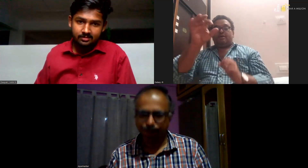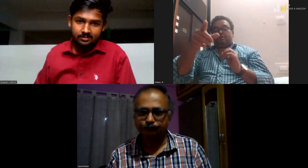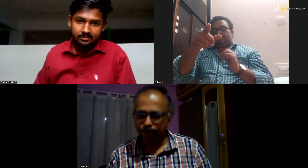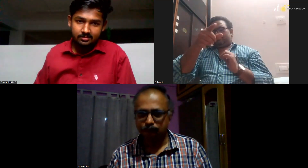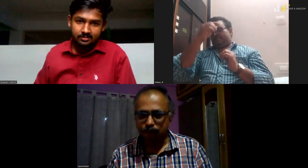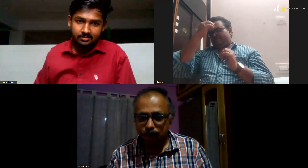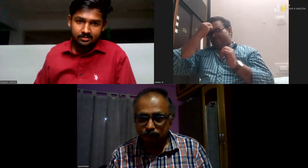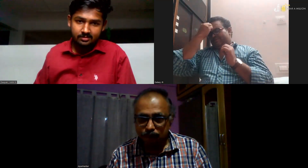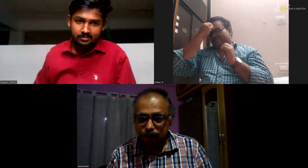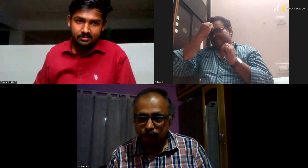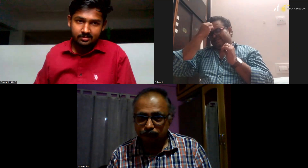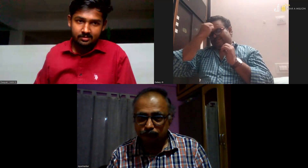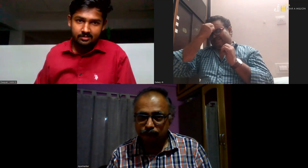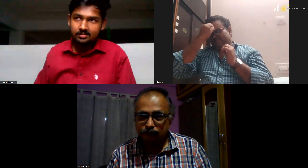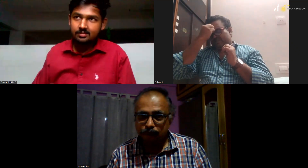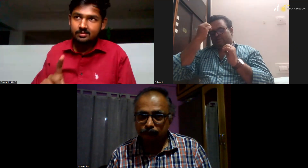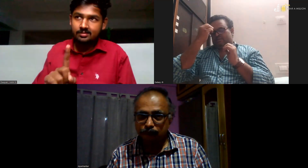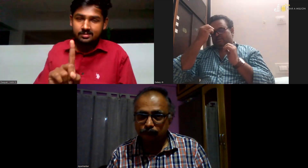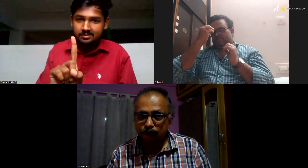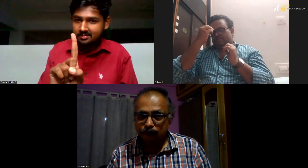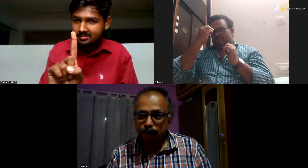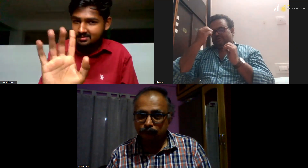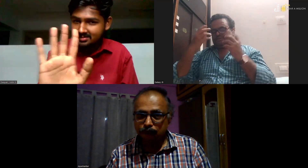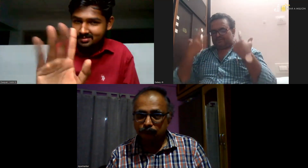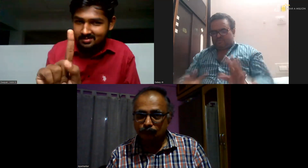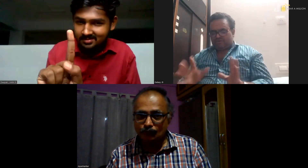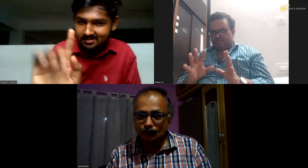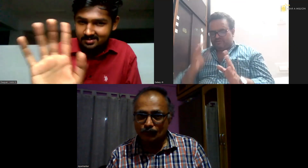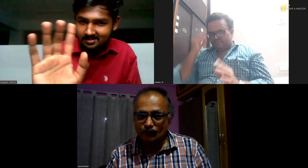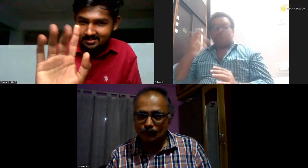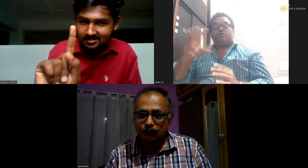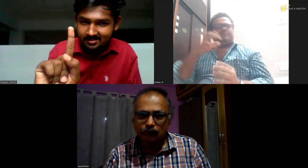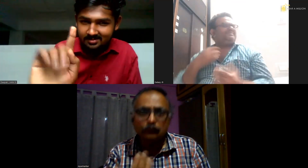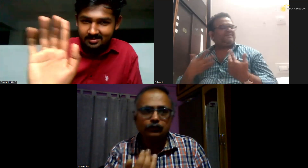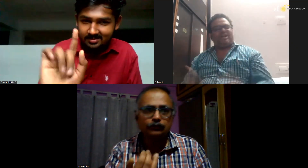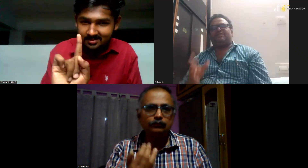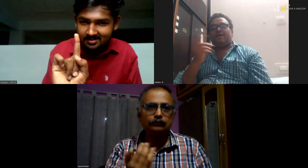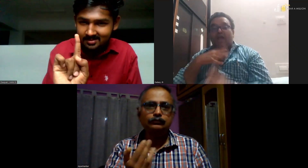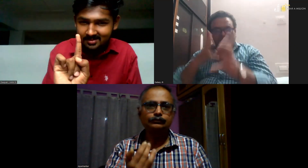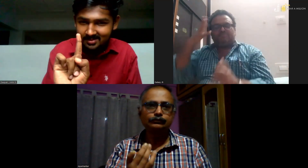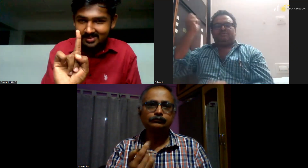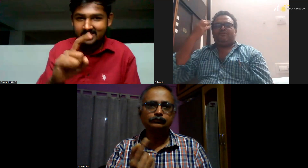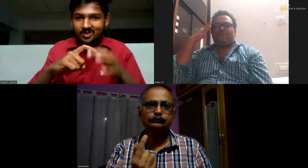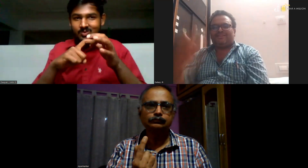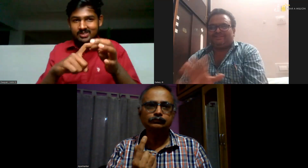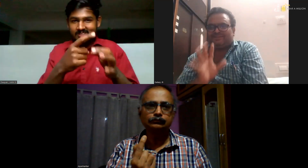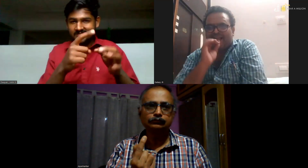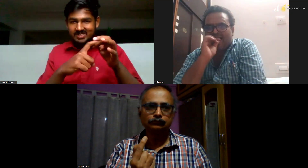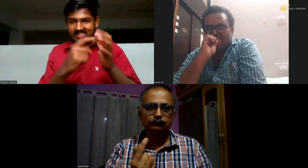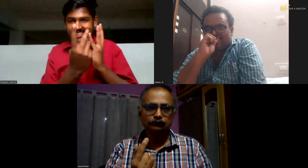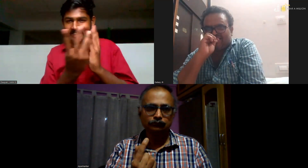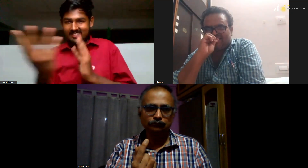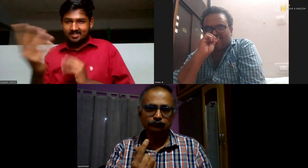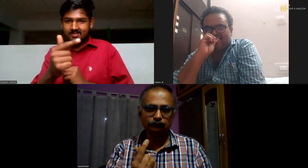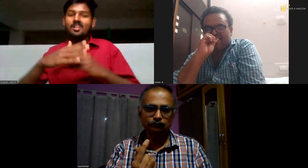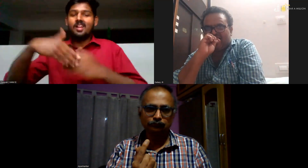So this is how it worked. So, okay, one more thing I wanted to say. Just a minute, hold on. 1 minute, 1 minute. Could you please see?